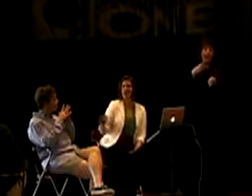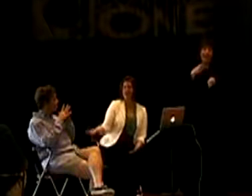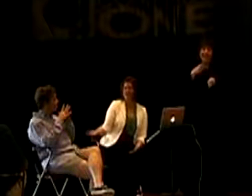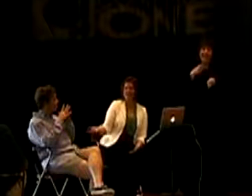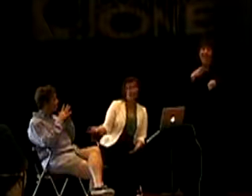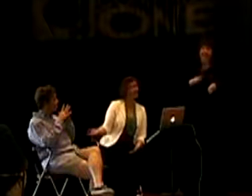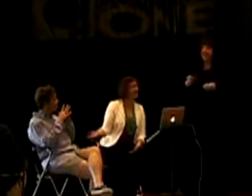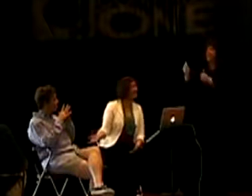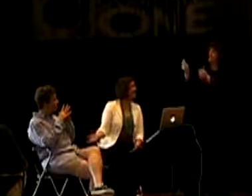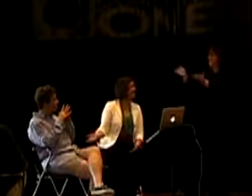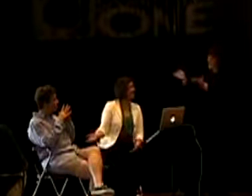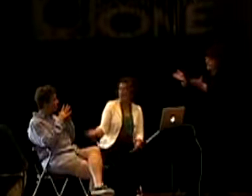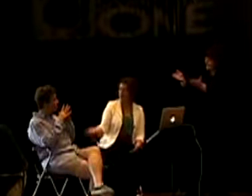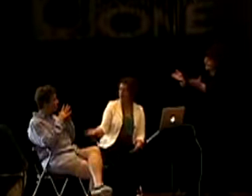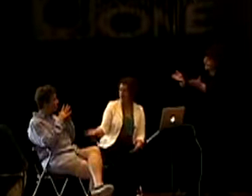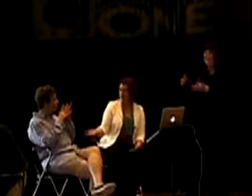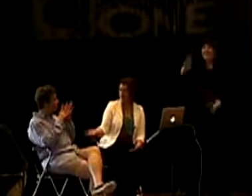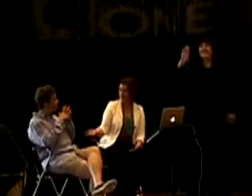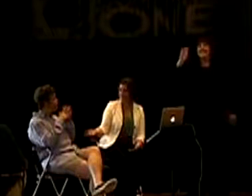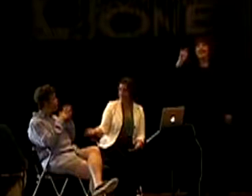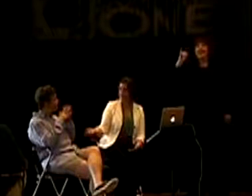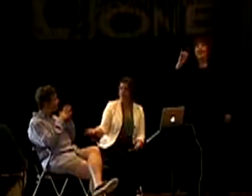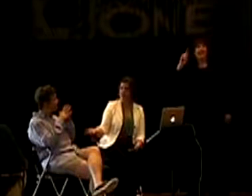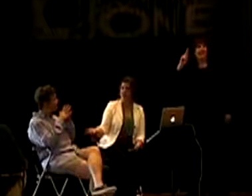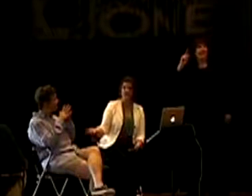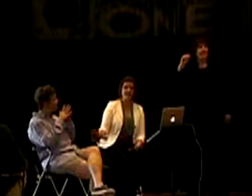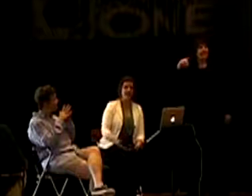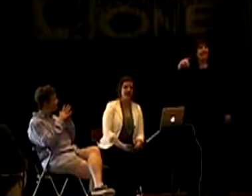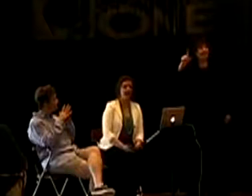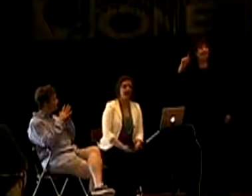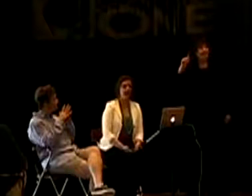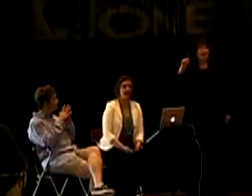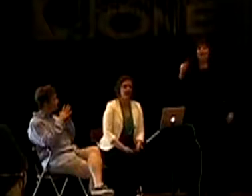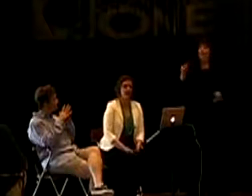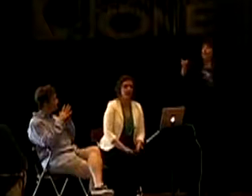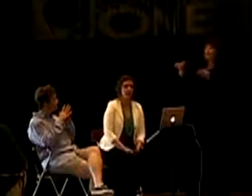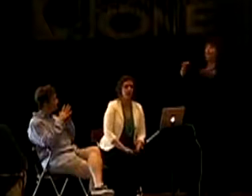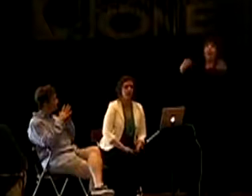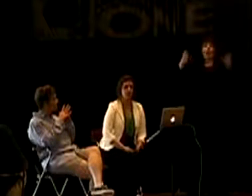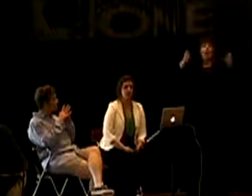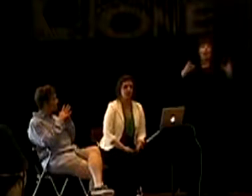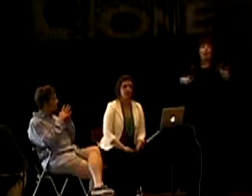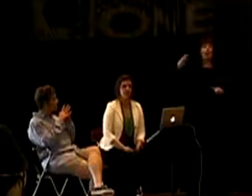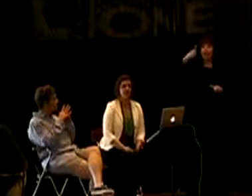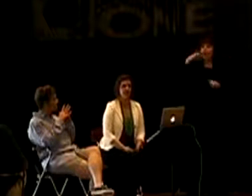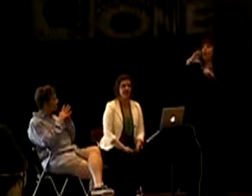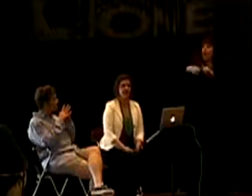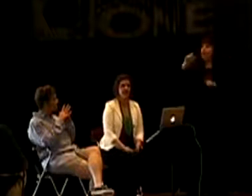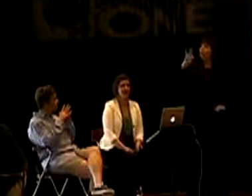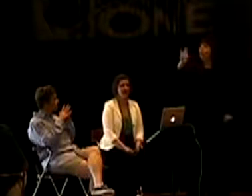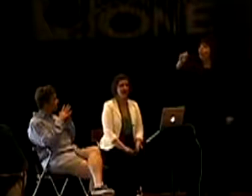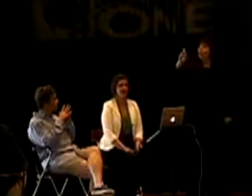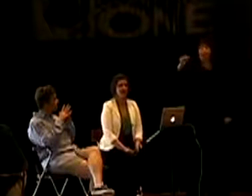To my right is Bonnie Kaplan, who is the Director of Cultural Affairs for